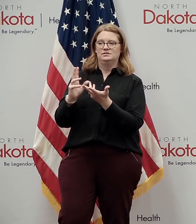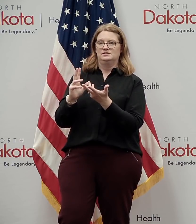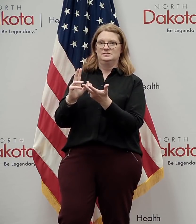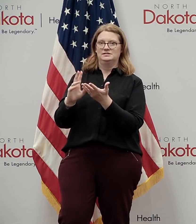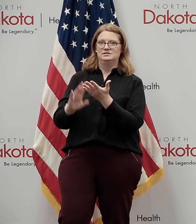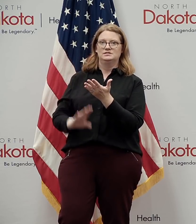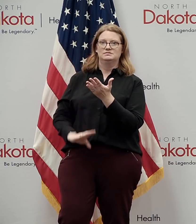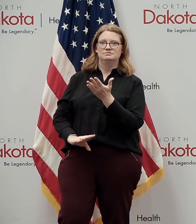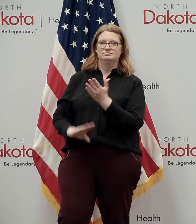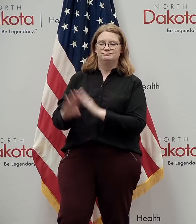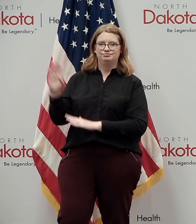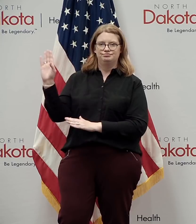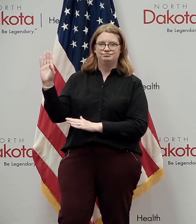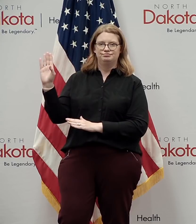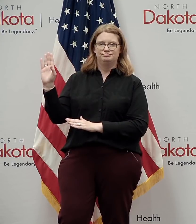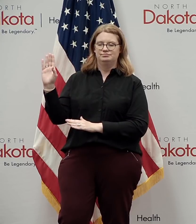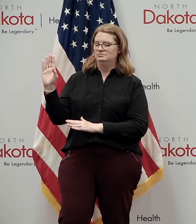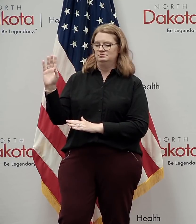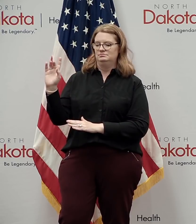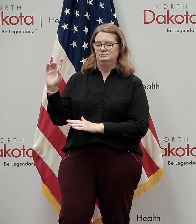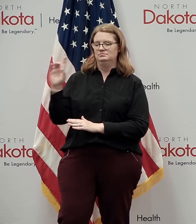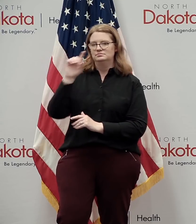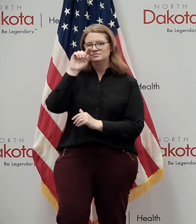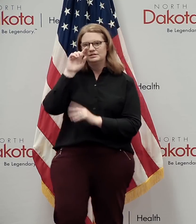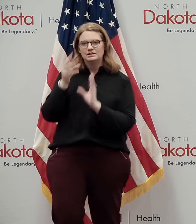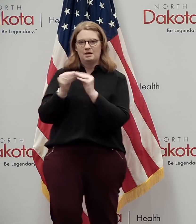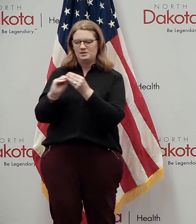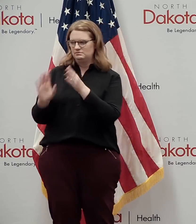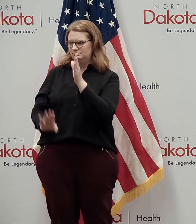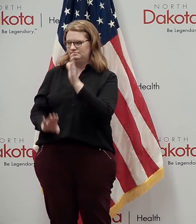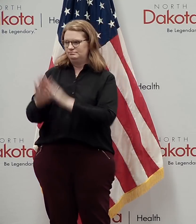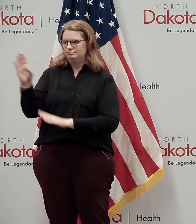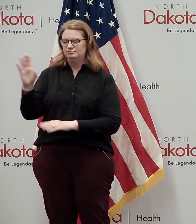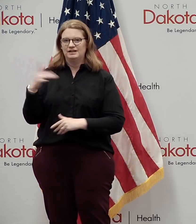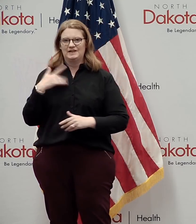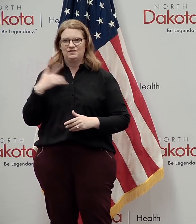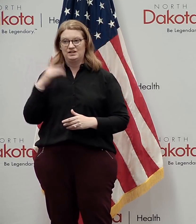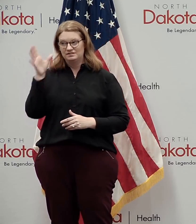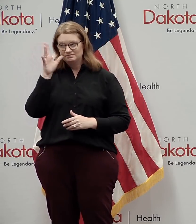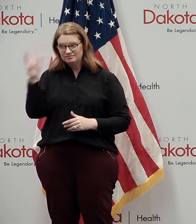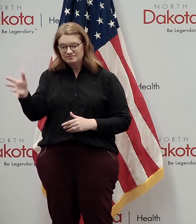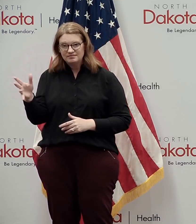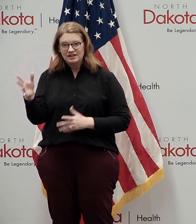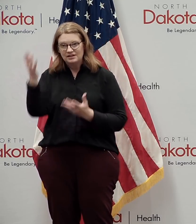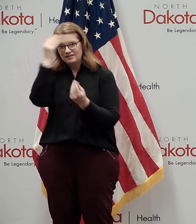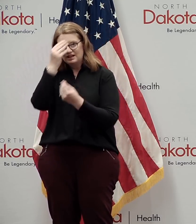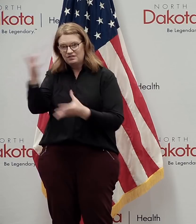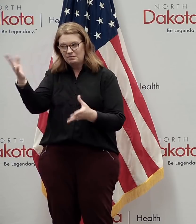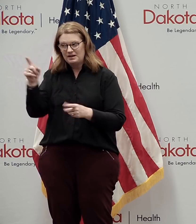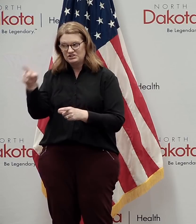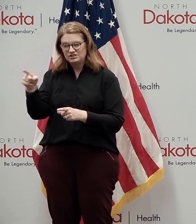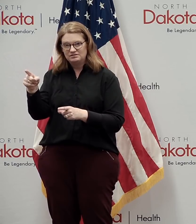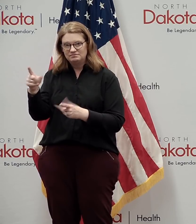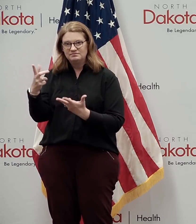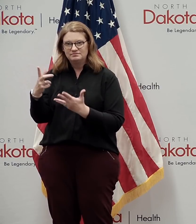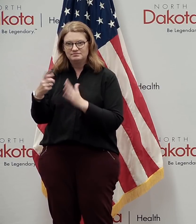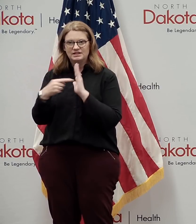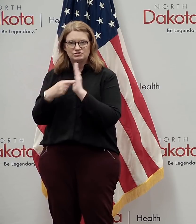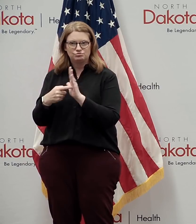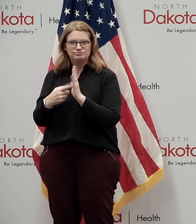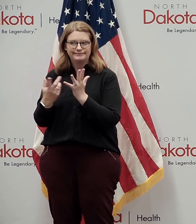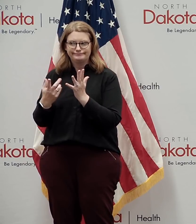5 days that they're reporting, and I'm guessing in the days ahead, when they restate their data, they'll be back up again